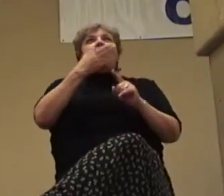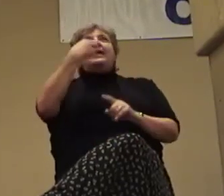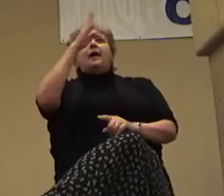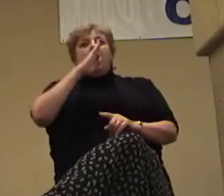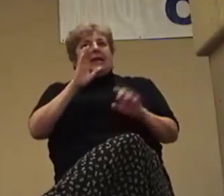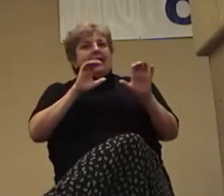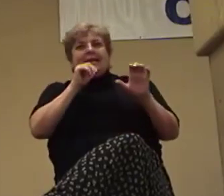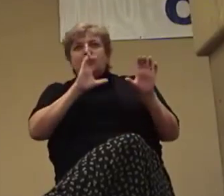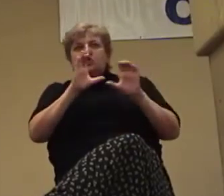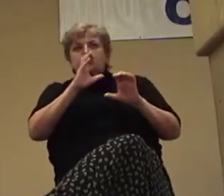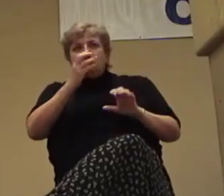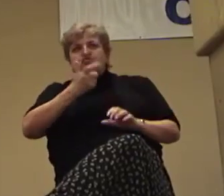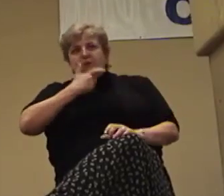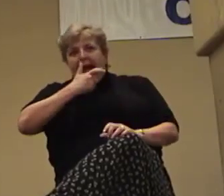Because